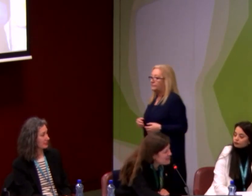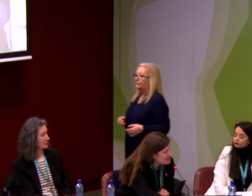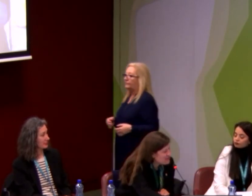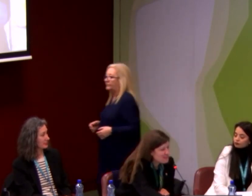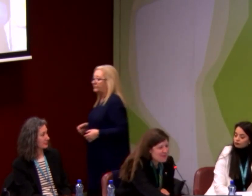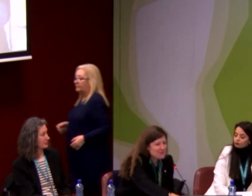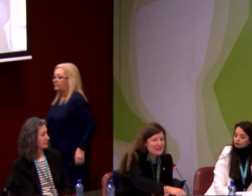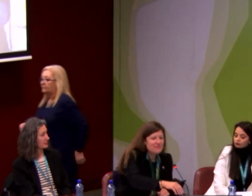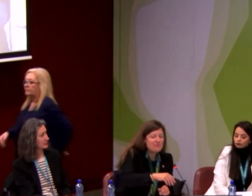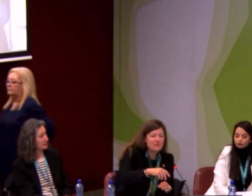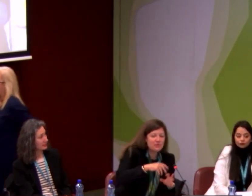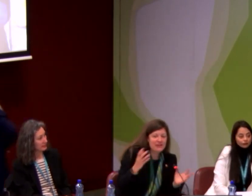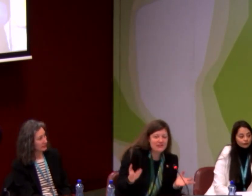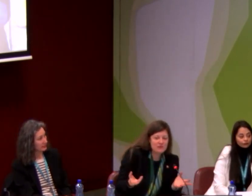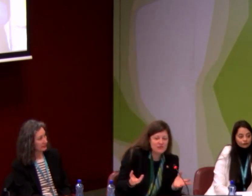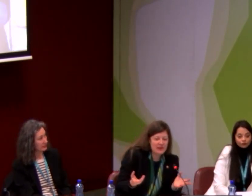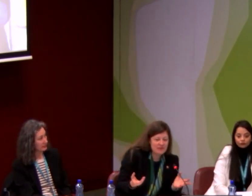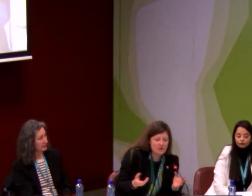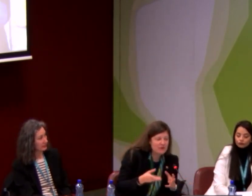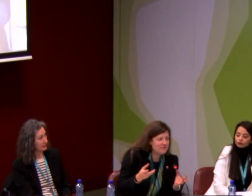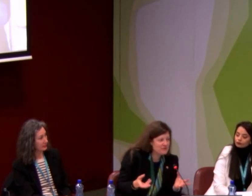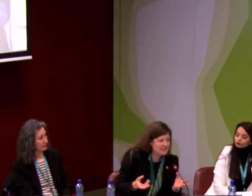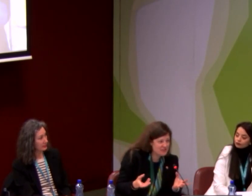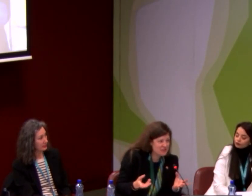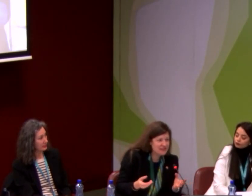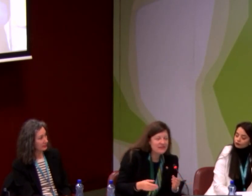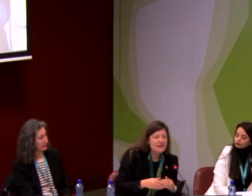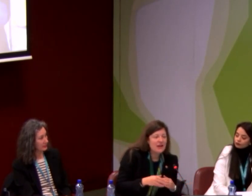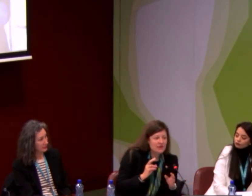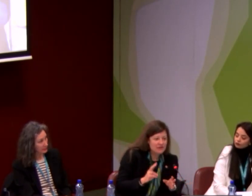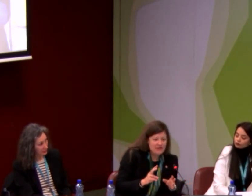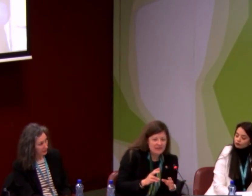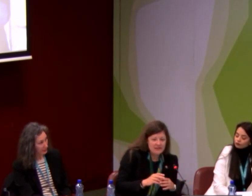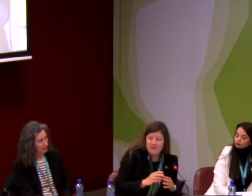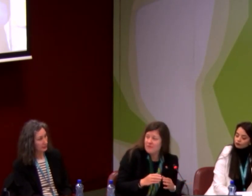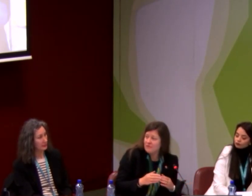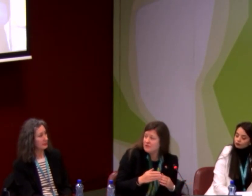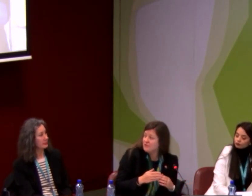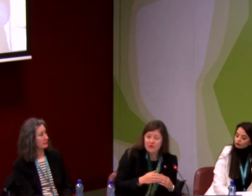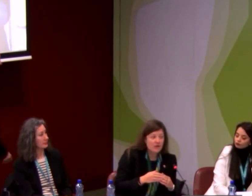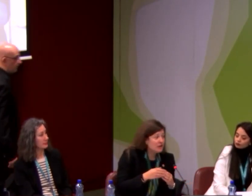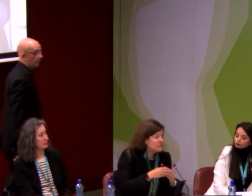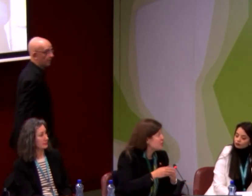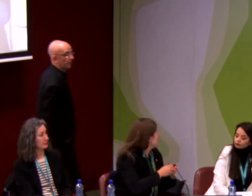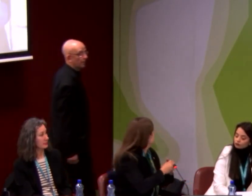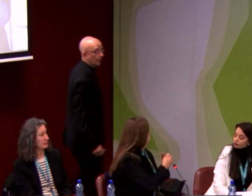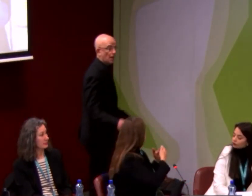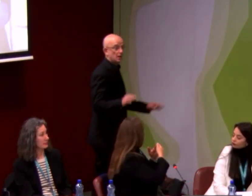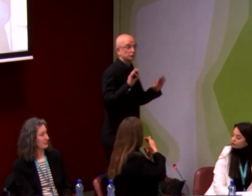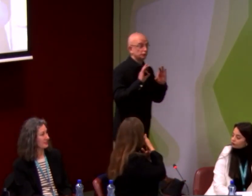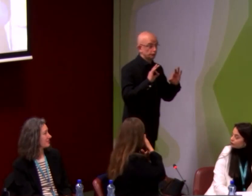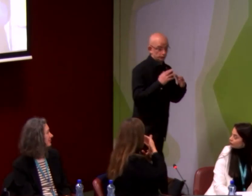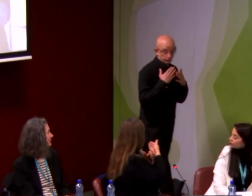you. Thanks so much, Bambos. And before we do have an open up discussion, I want to thank, first of all, our